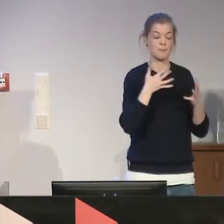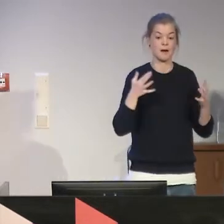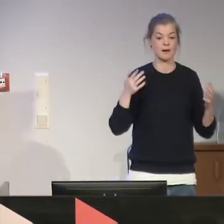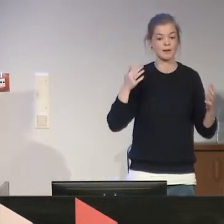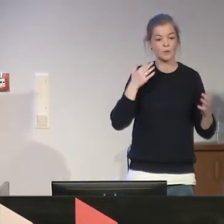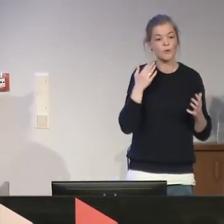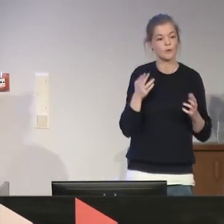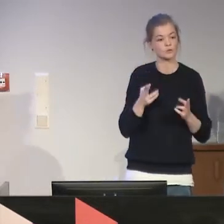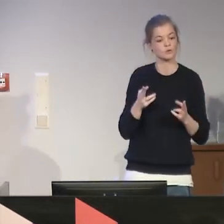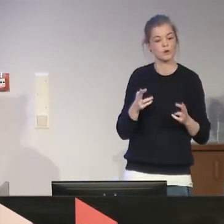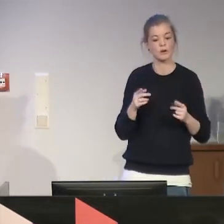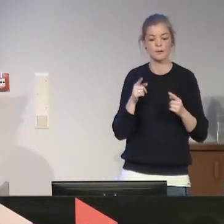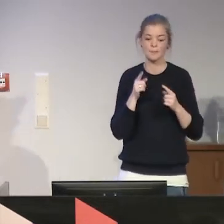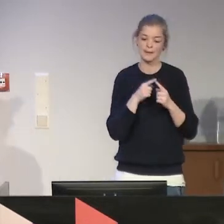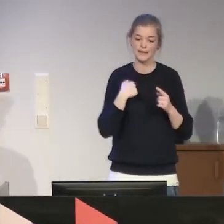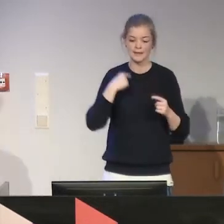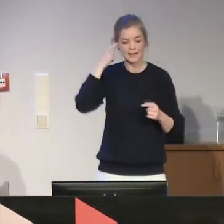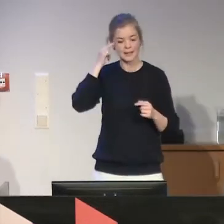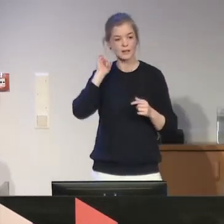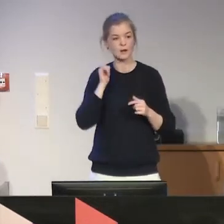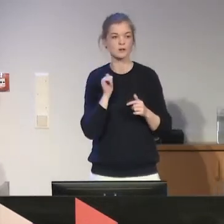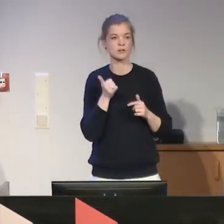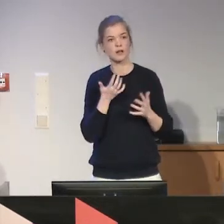understand their language anyway. But